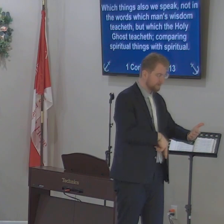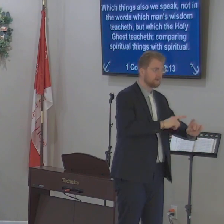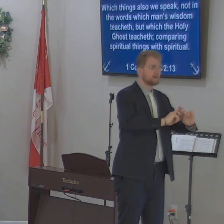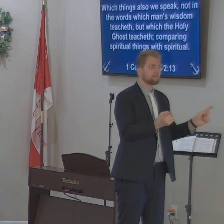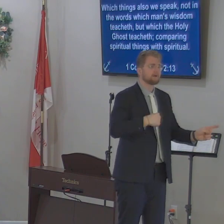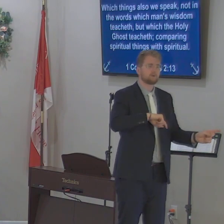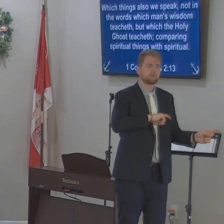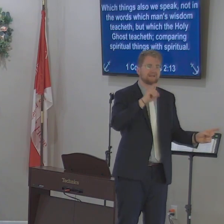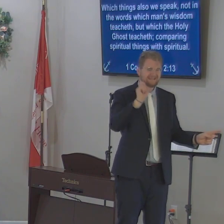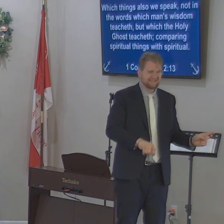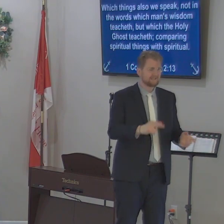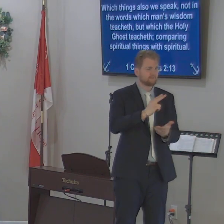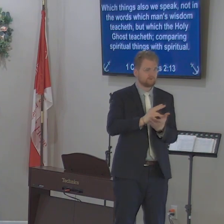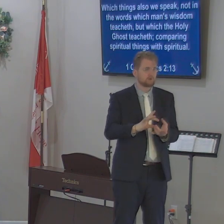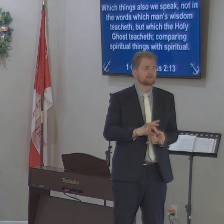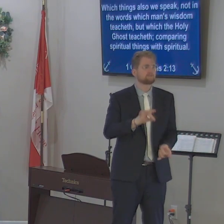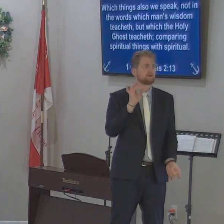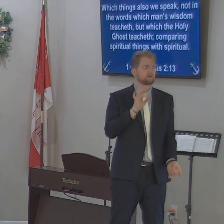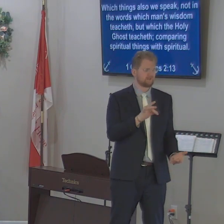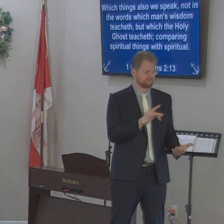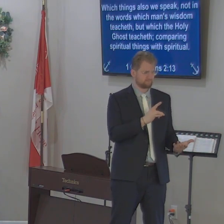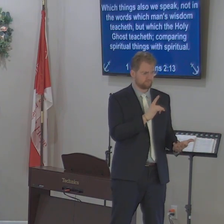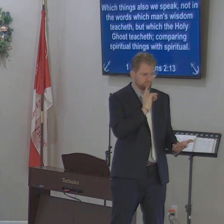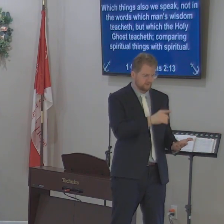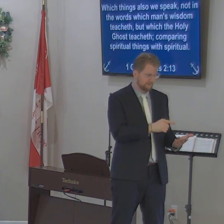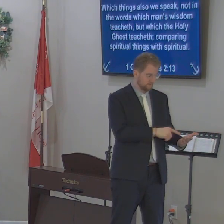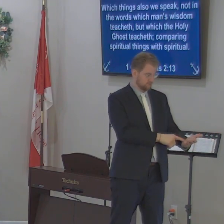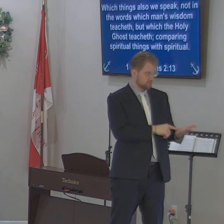to reveal it to us.